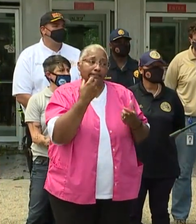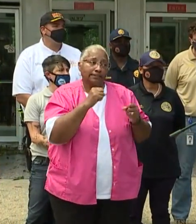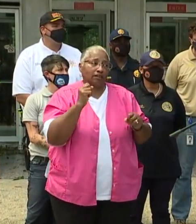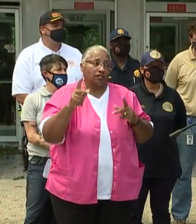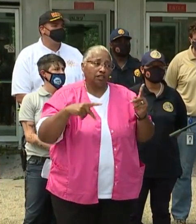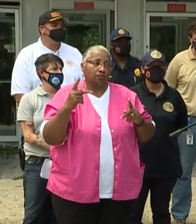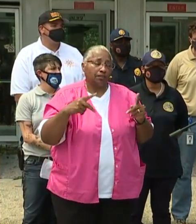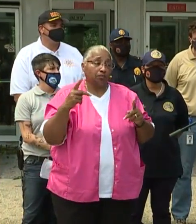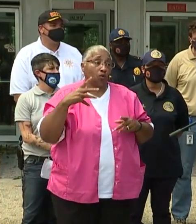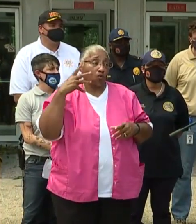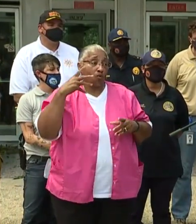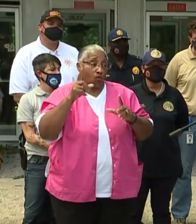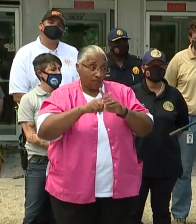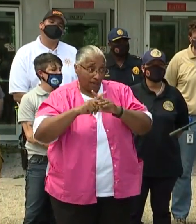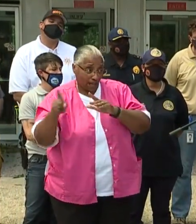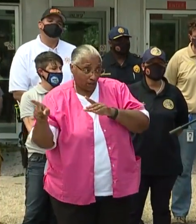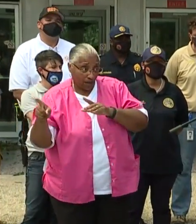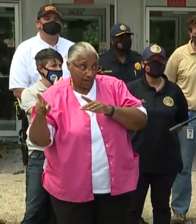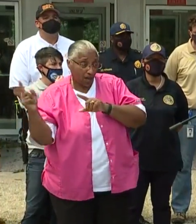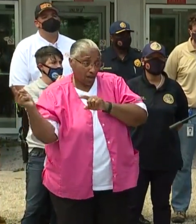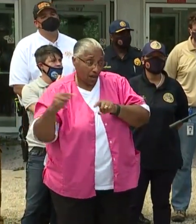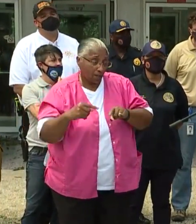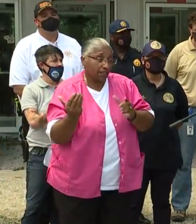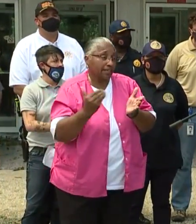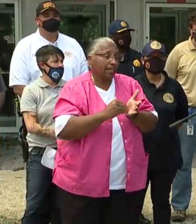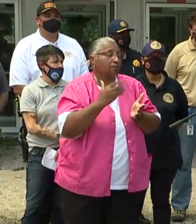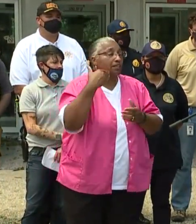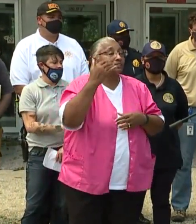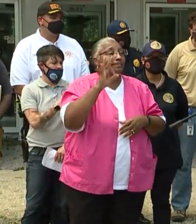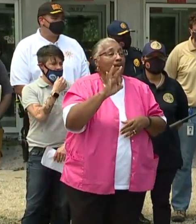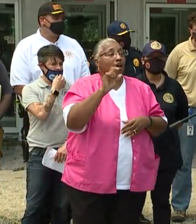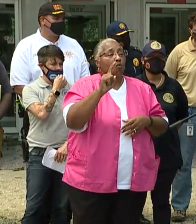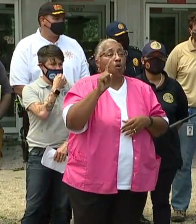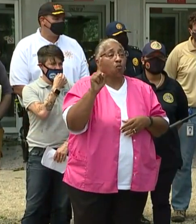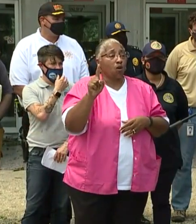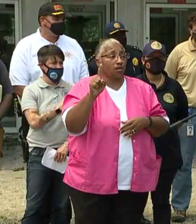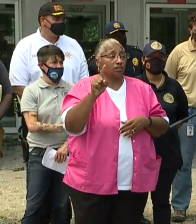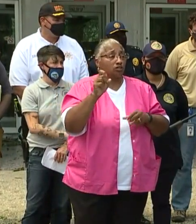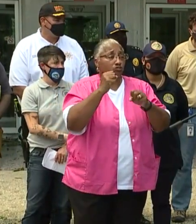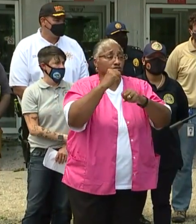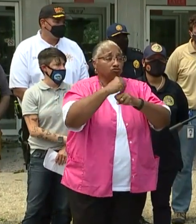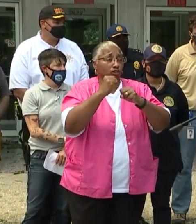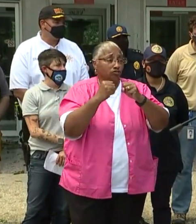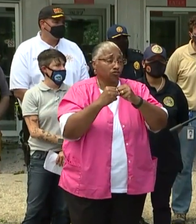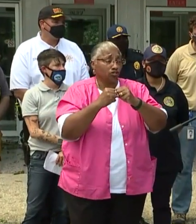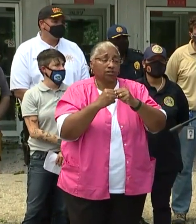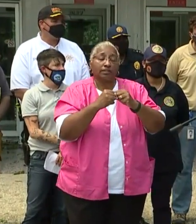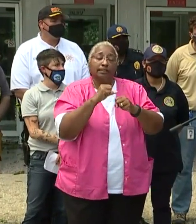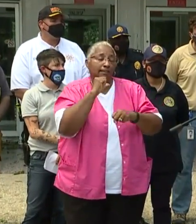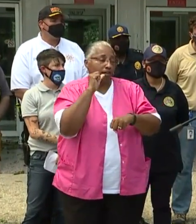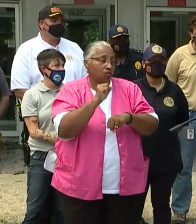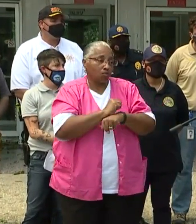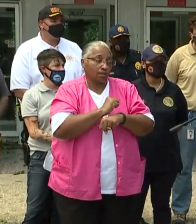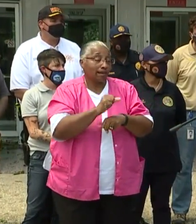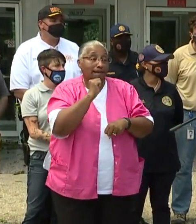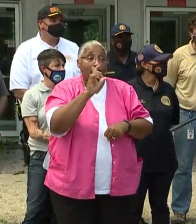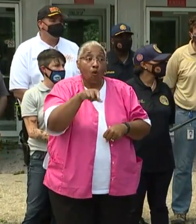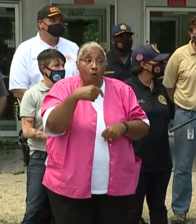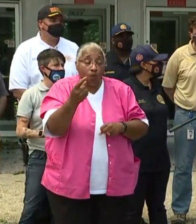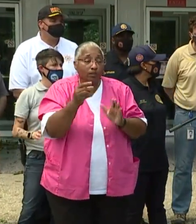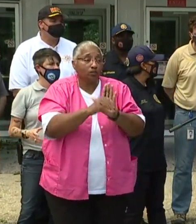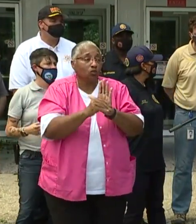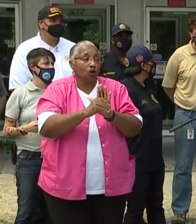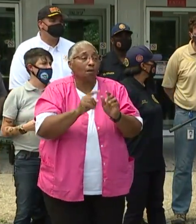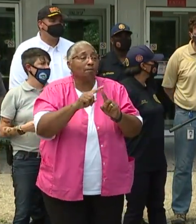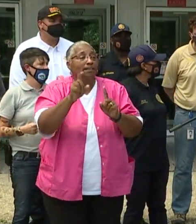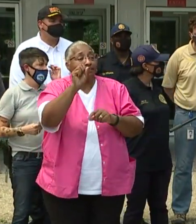city to return, primarily because our 911 infrastructure right now is not operable. It's not just New Orleans, but the